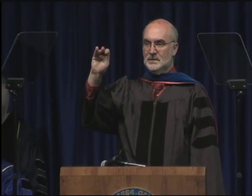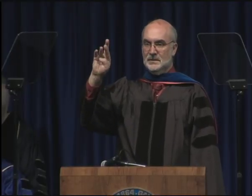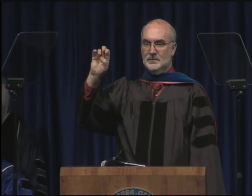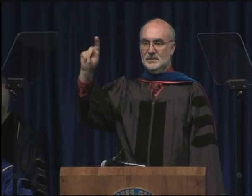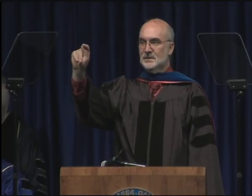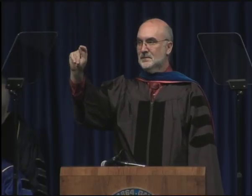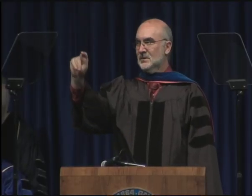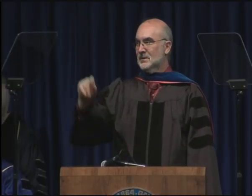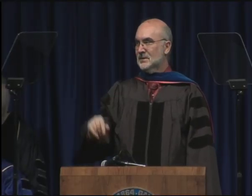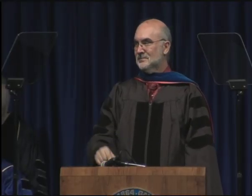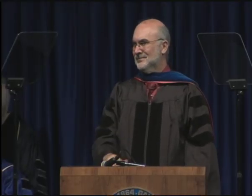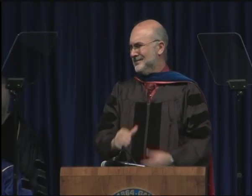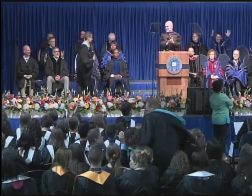Robert Siebert.